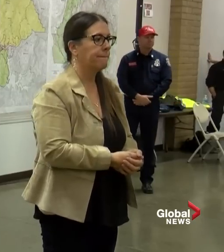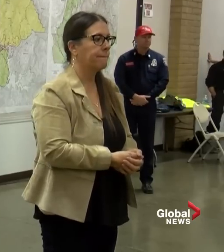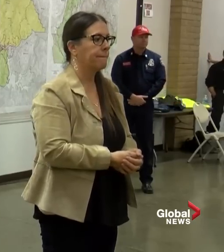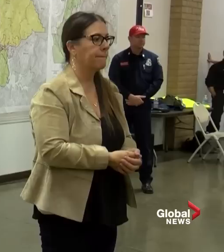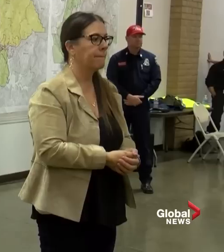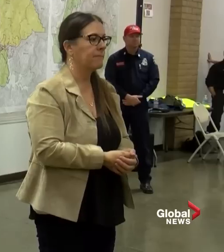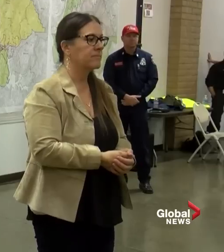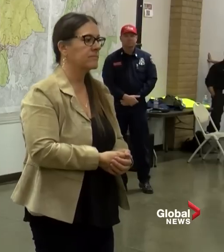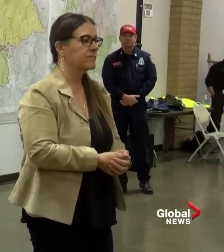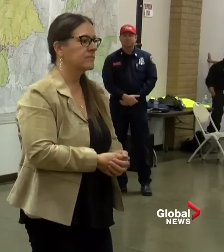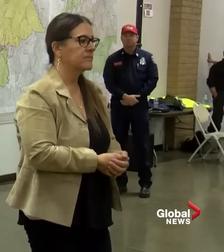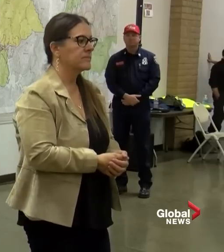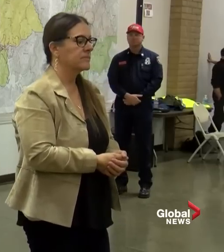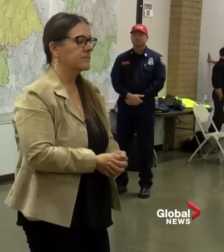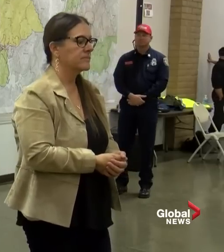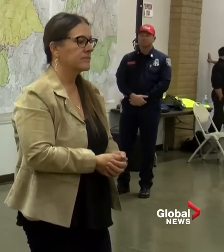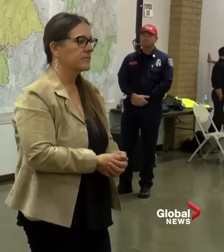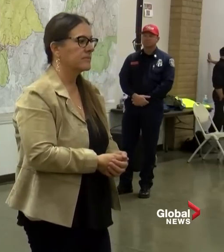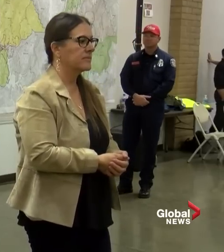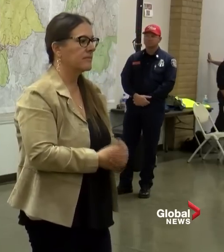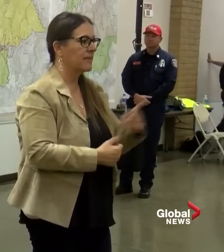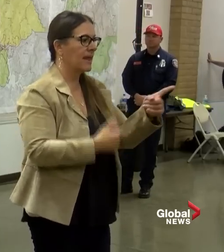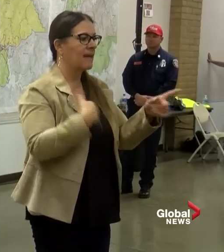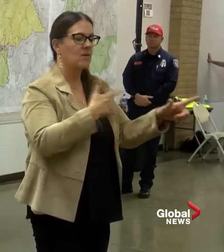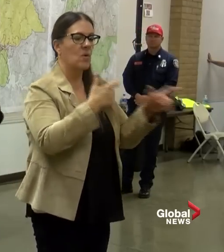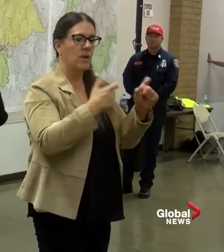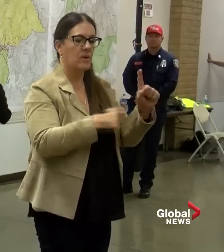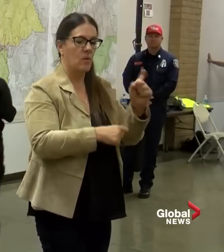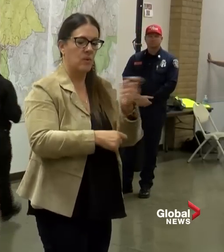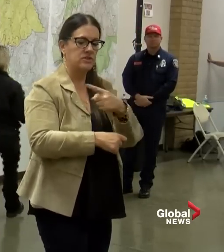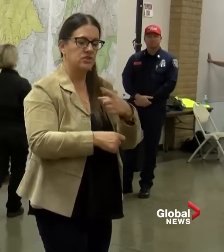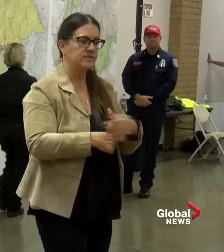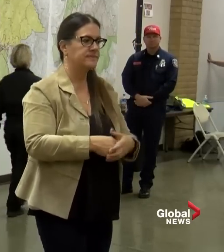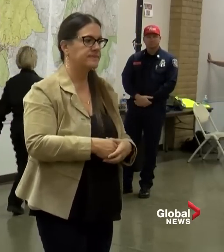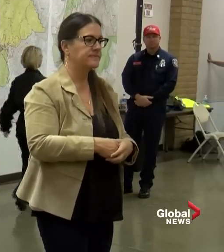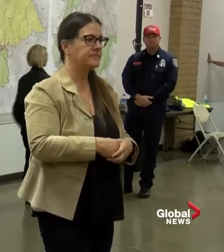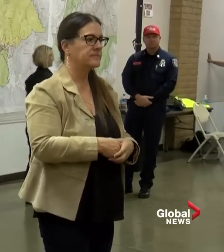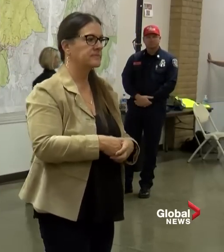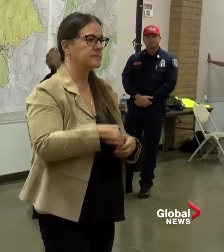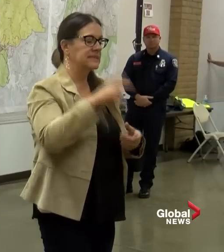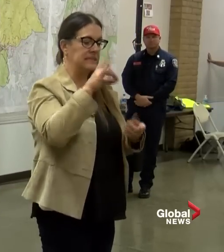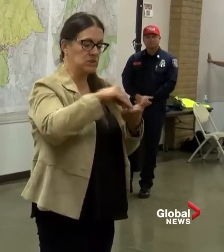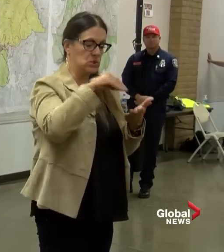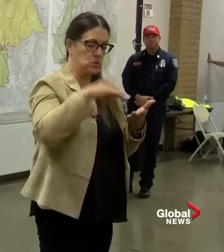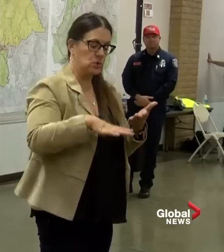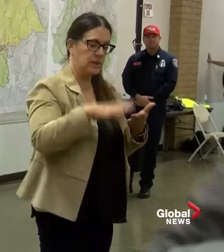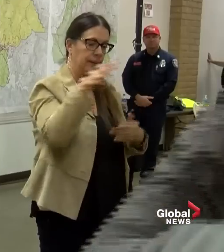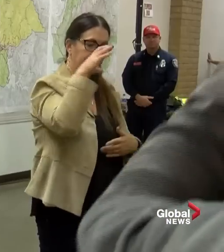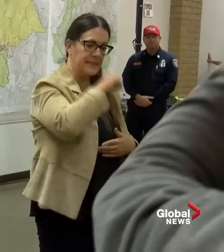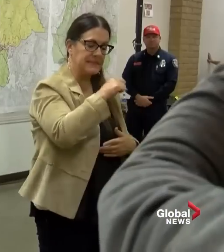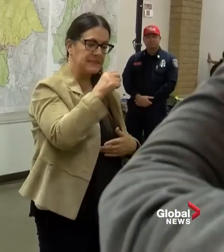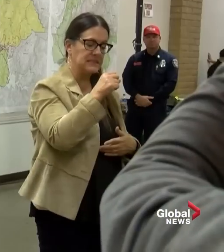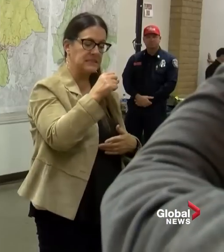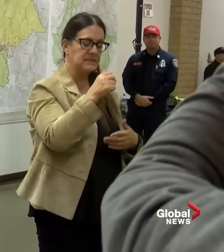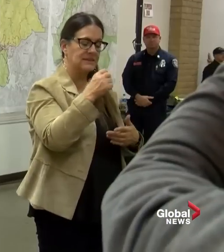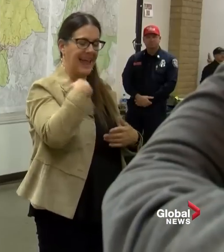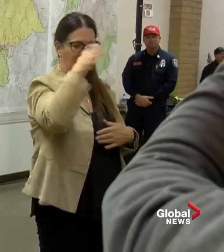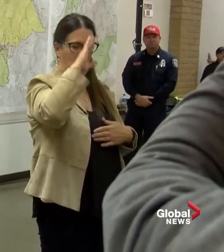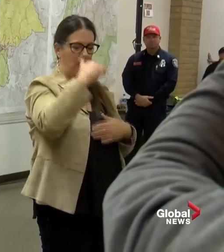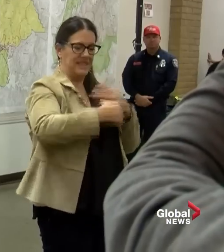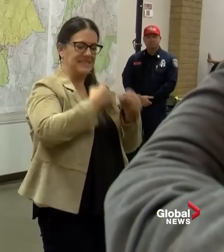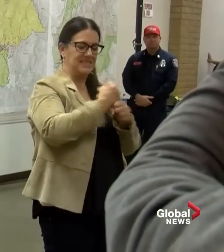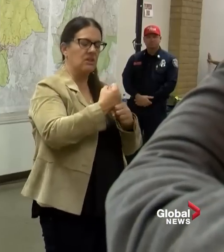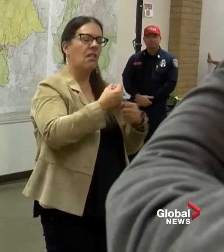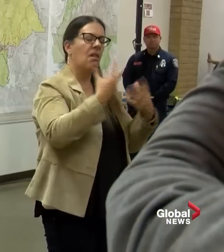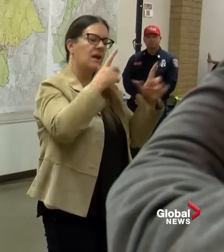Actually, I did have one quick one. Have students missed out on any, I know towards this time of year,